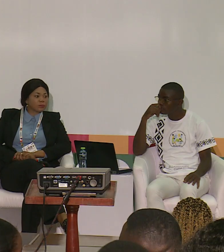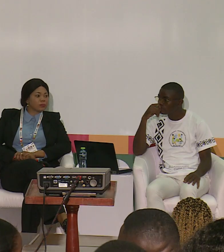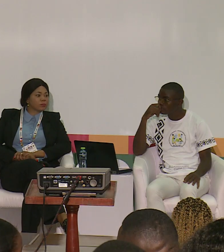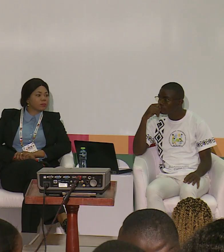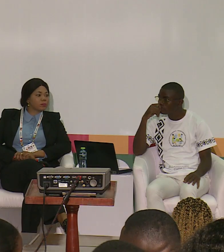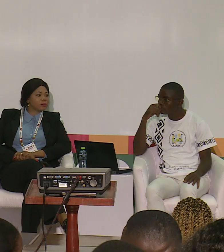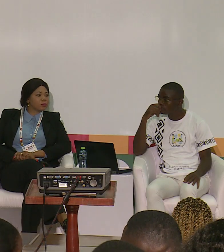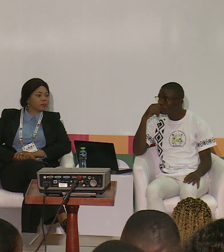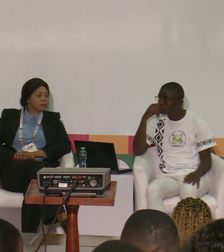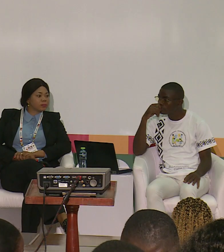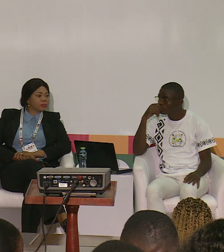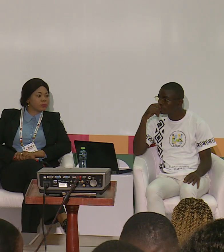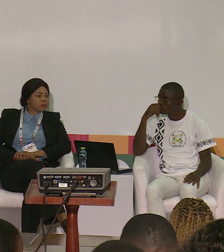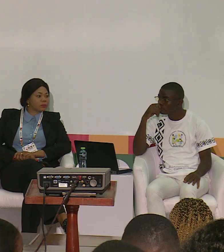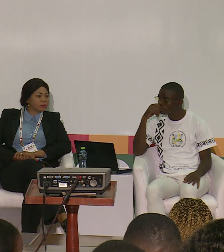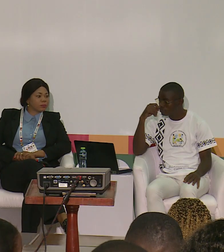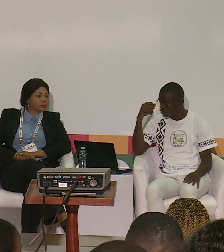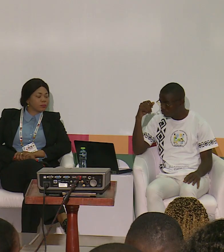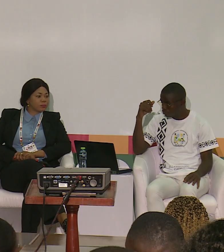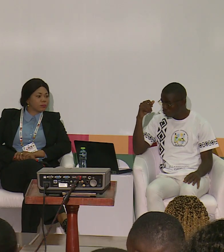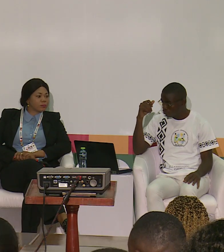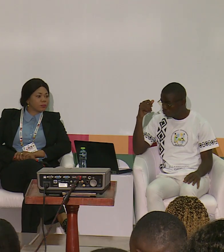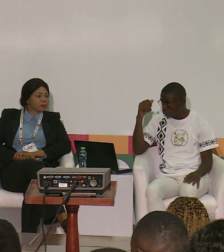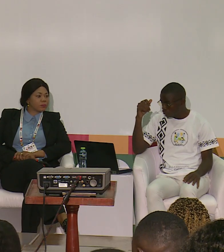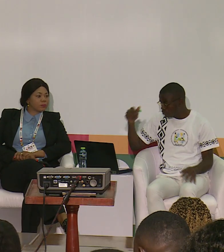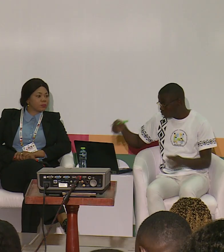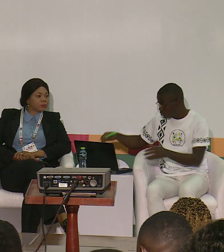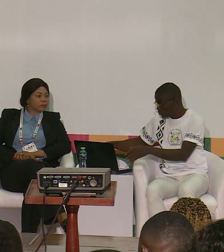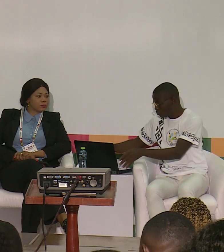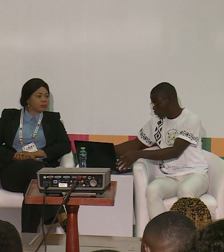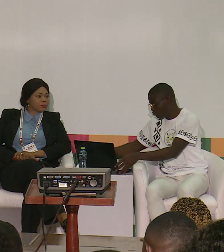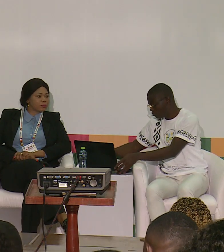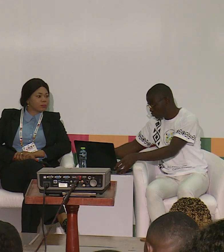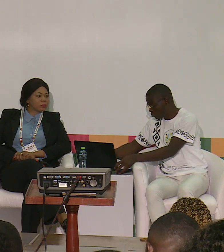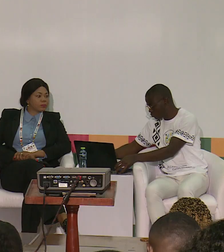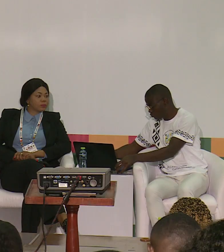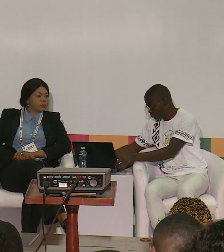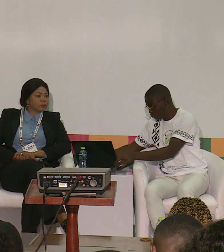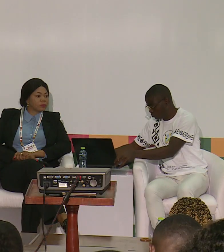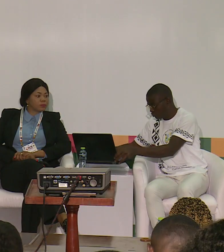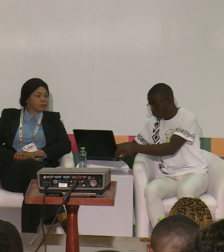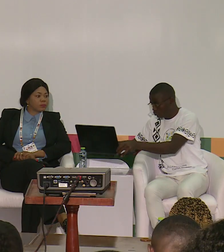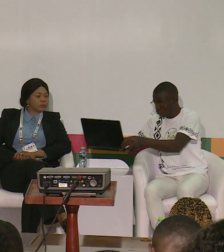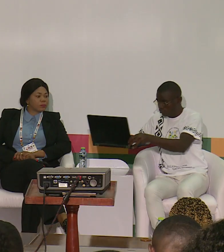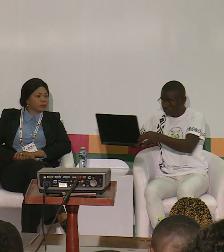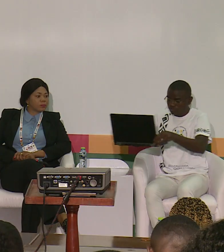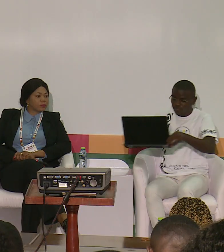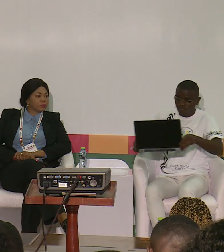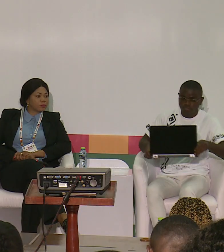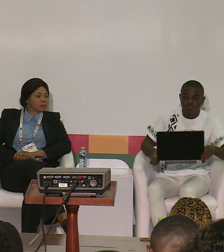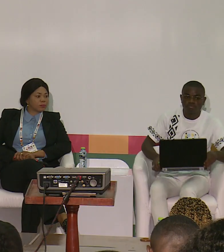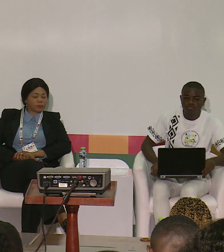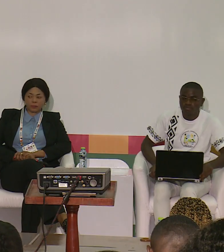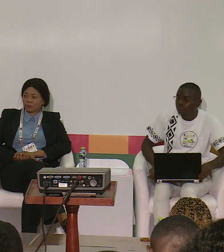easily get access, or we could eventually even take your contact or make it available. That's not an issue.